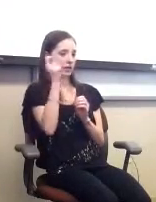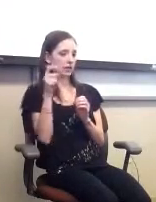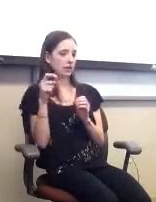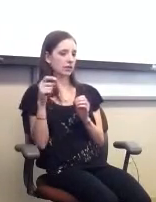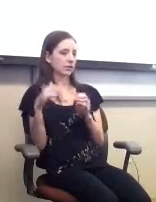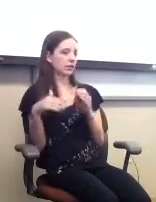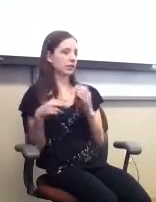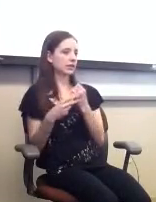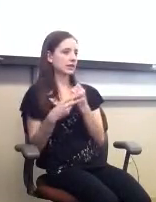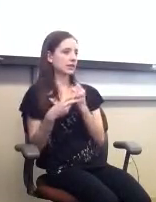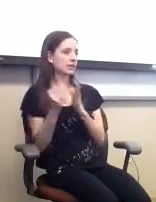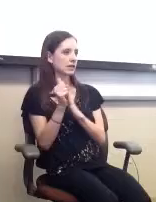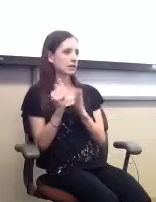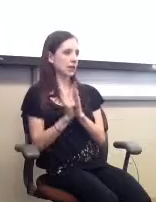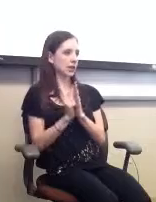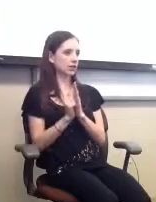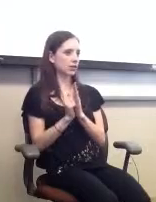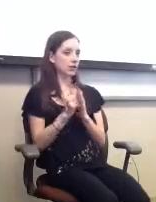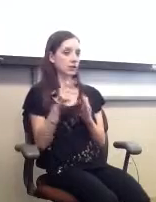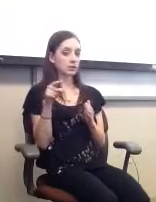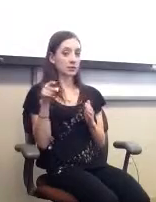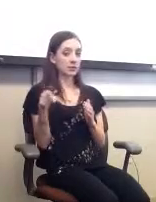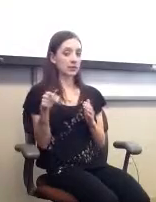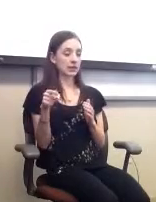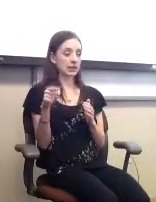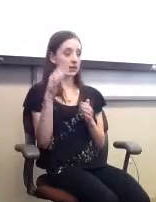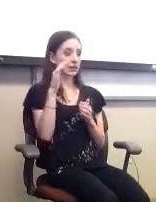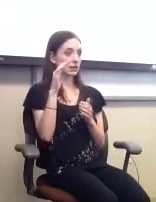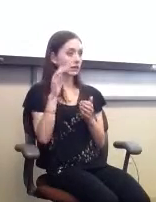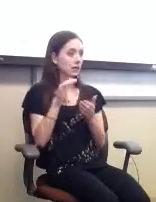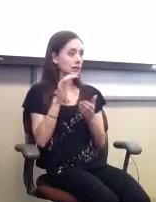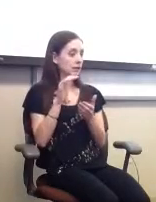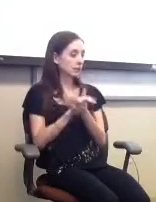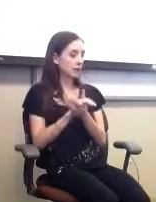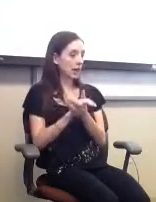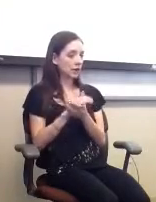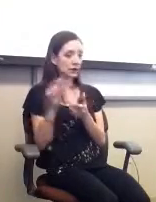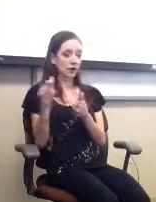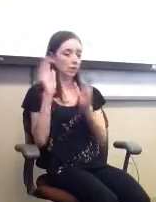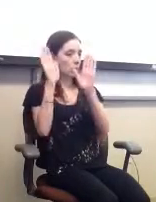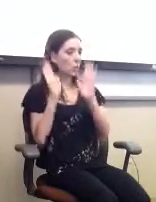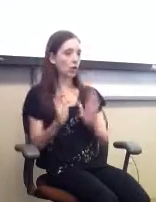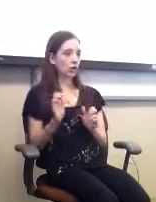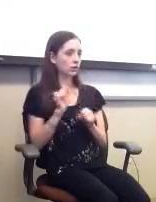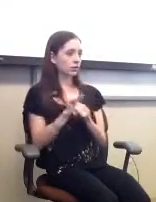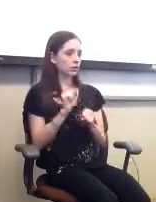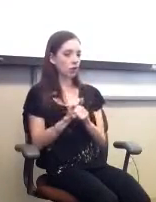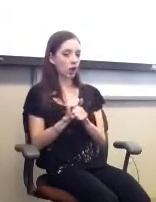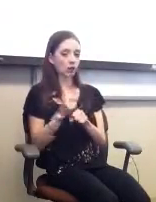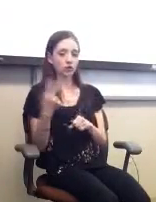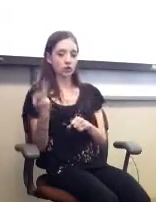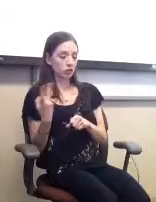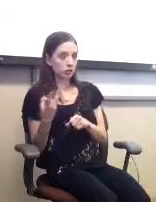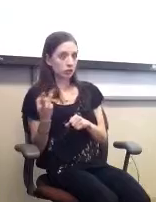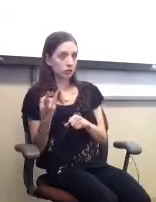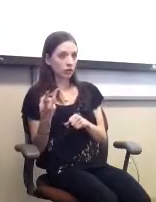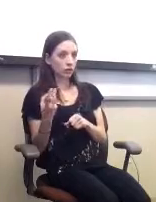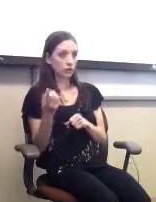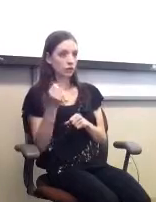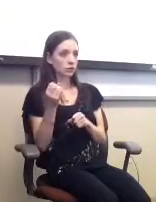And it was because his spouse had a really great job and it was just the two of them. And so we were focused in on the